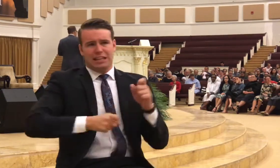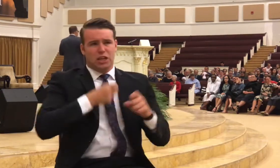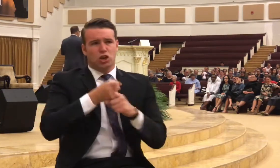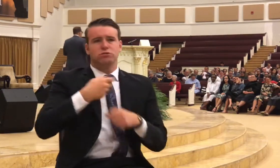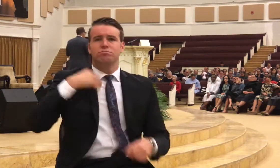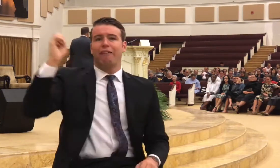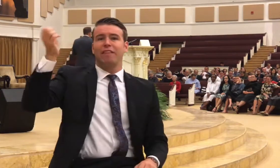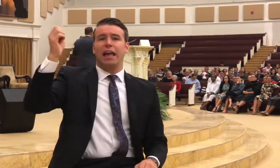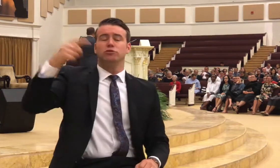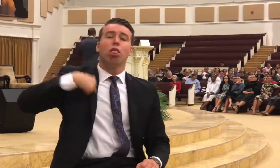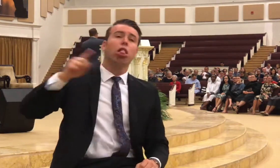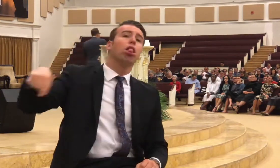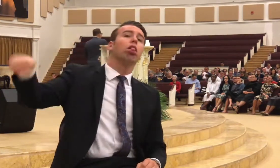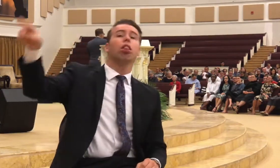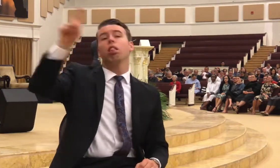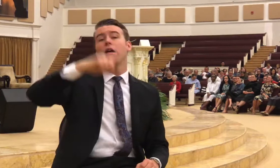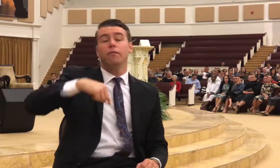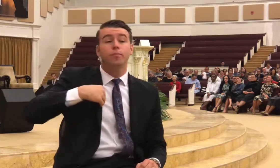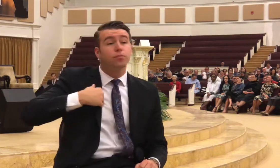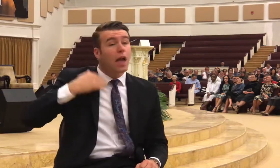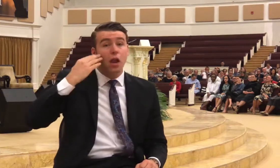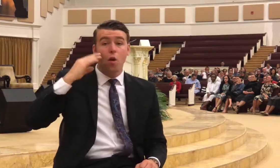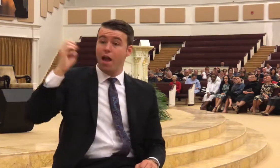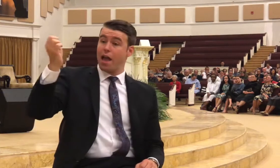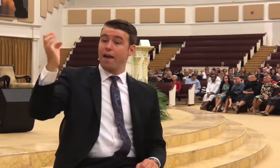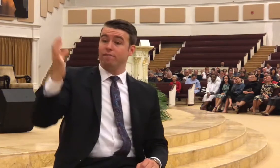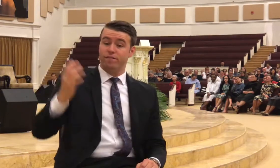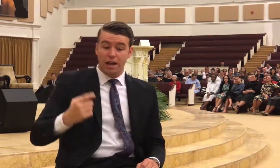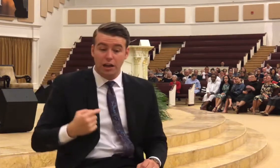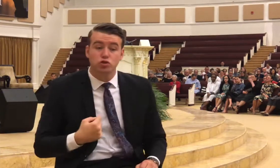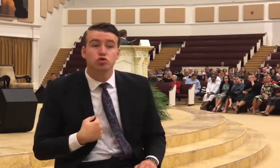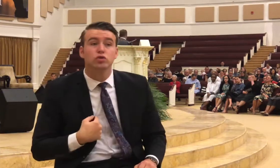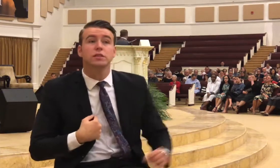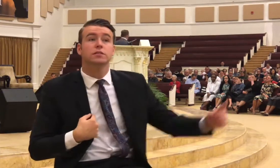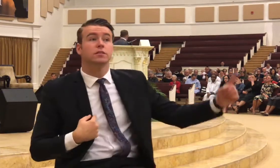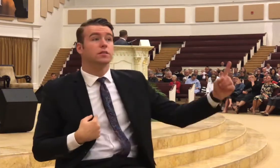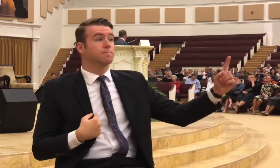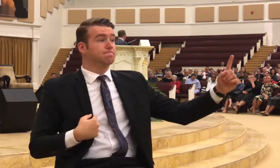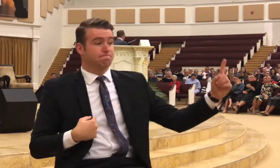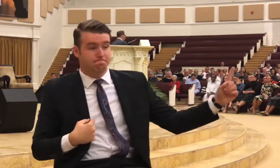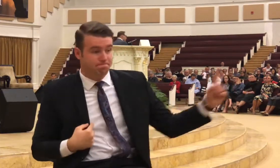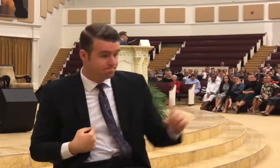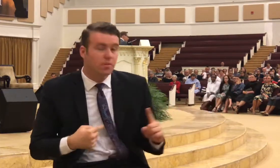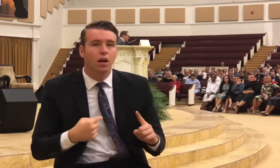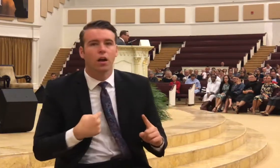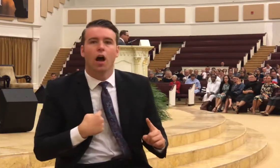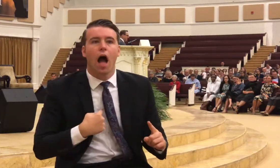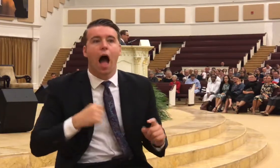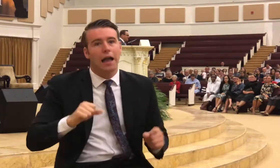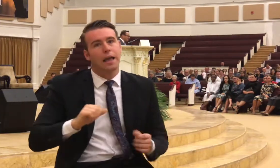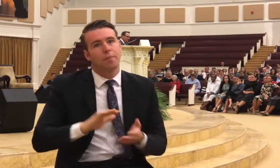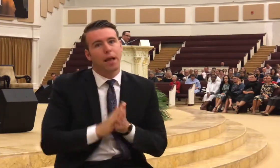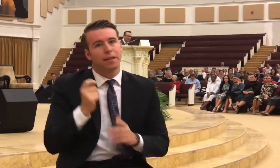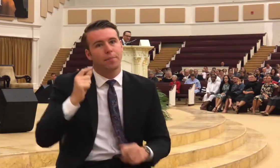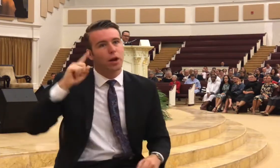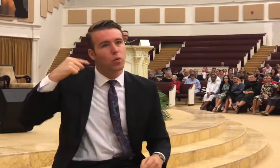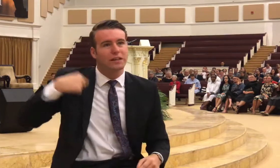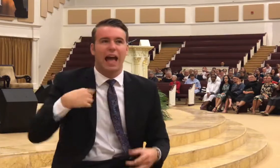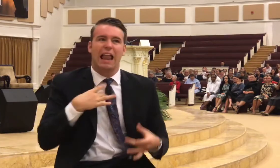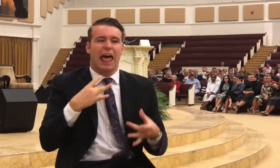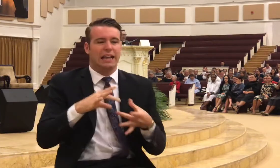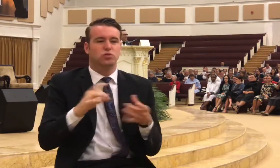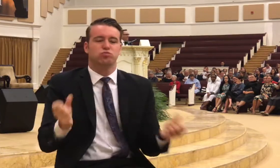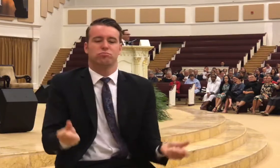And I know how it is. Evangelists show up, especially when they're a little rambunctious, and I can get a little rambunctious, and I like to stir things